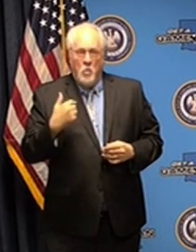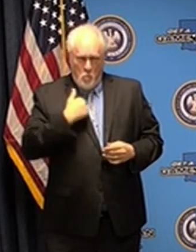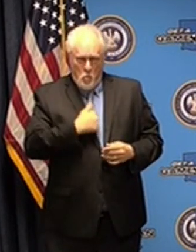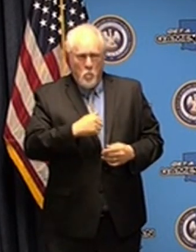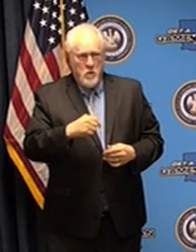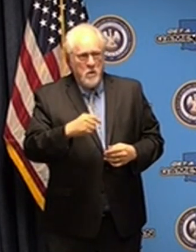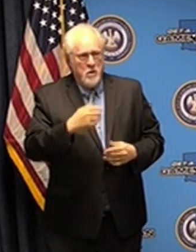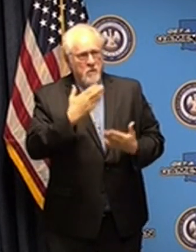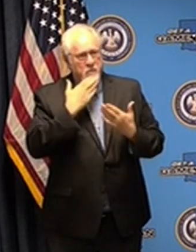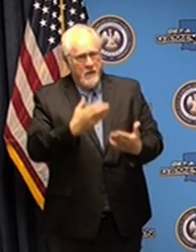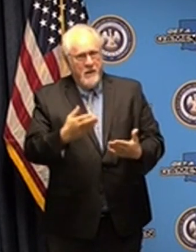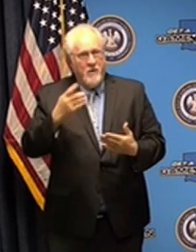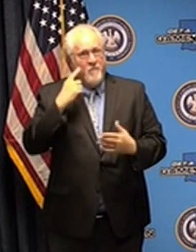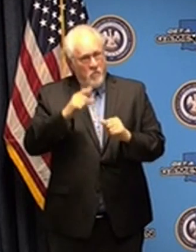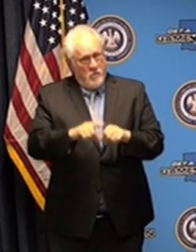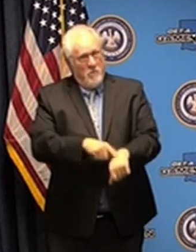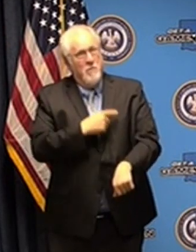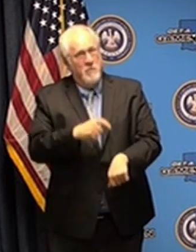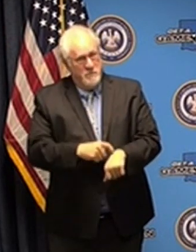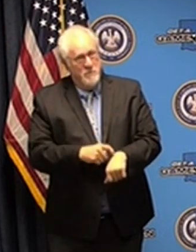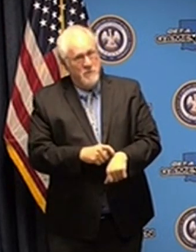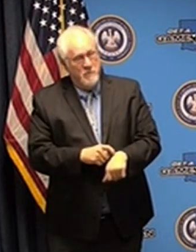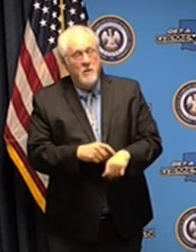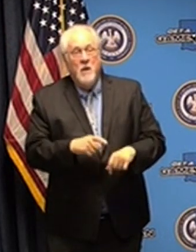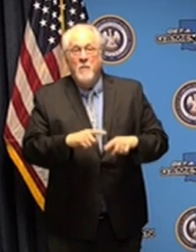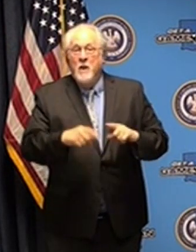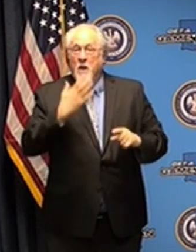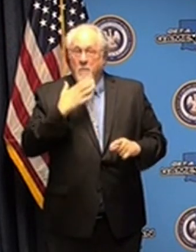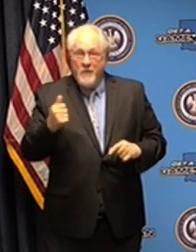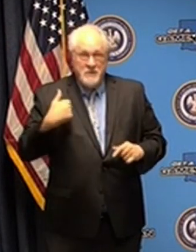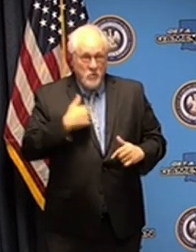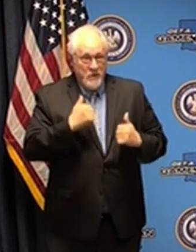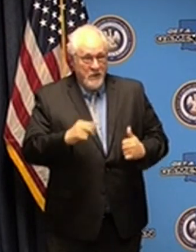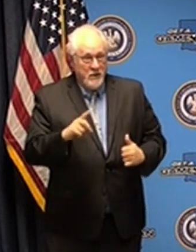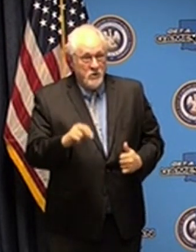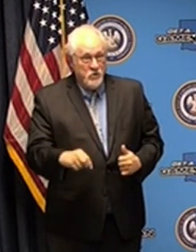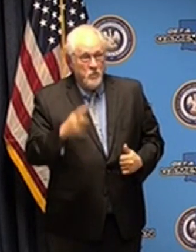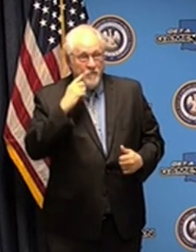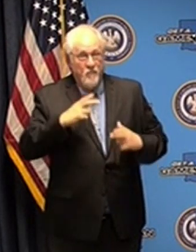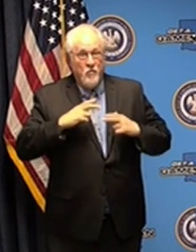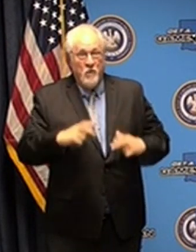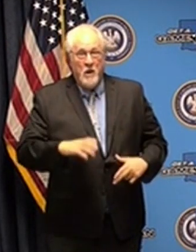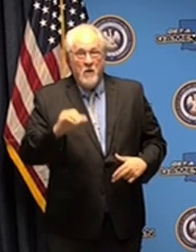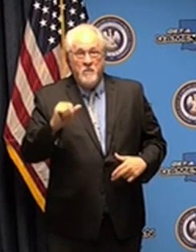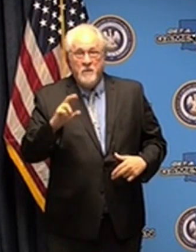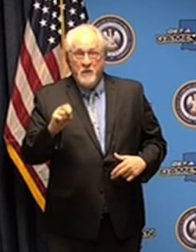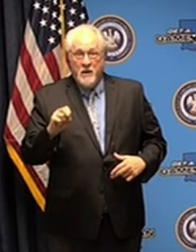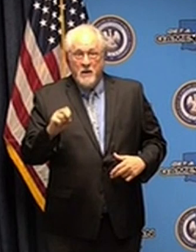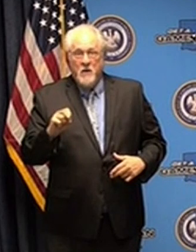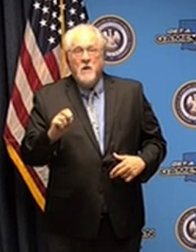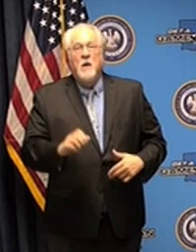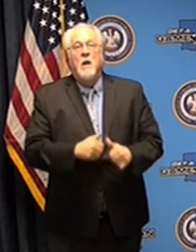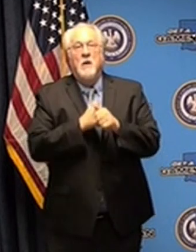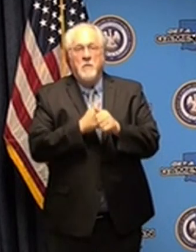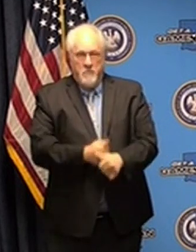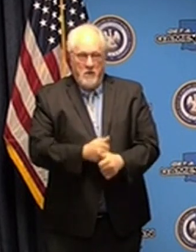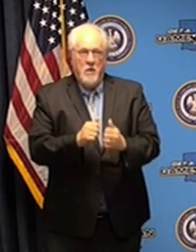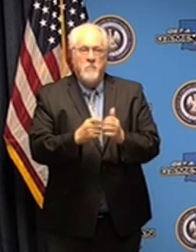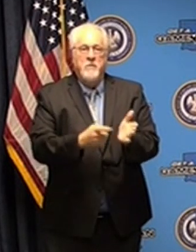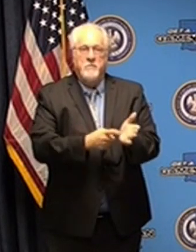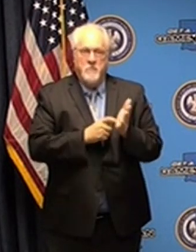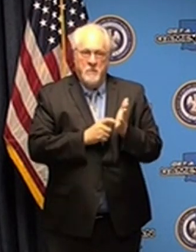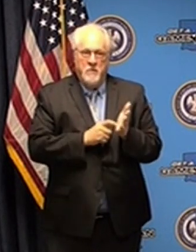and we're going to certainly be thanking them for a very long time. The best thing that our people can do for healthcare workers is to comply with the measures